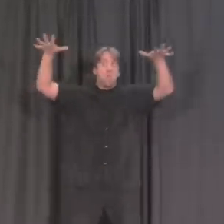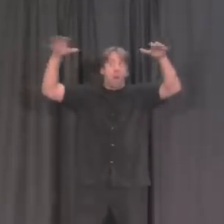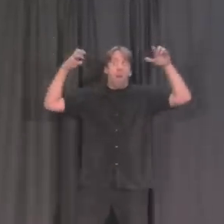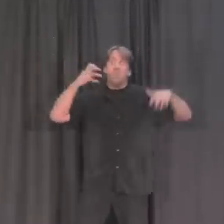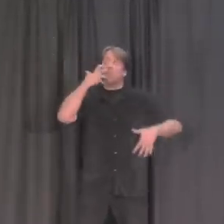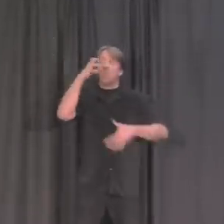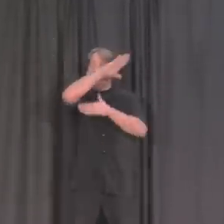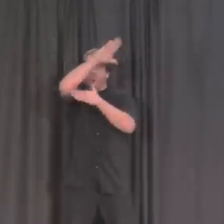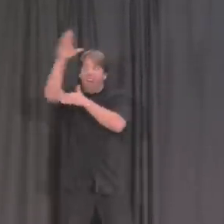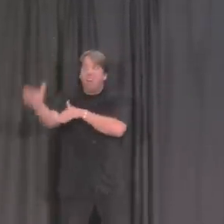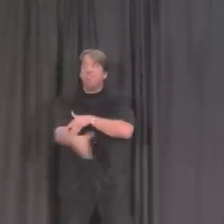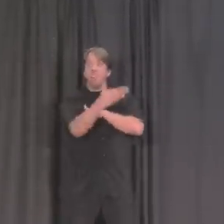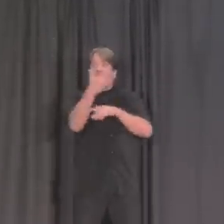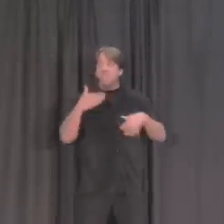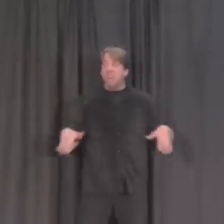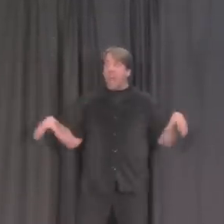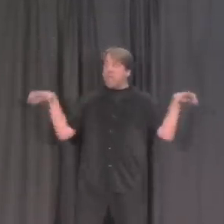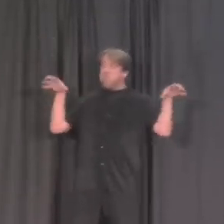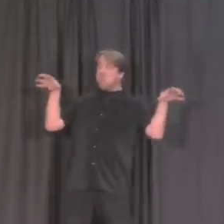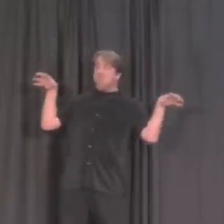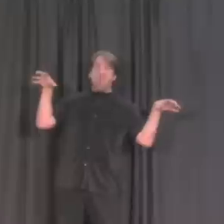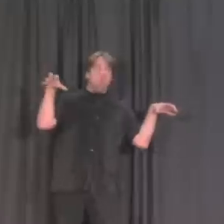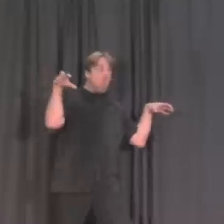night, we heard a monster screaming all night throughout the